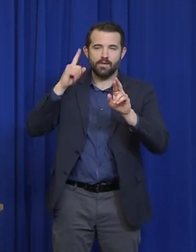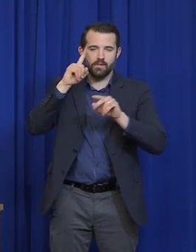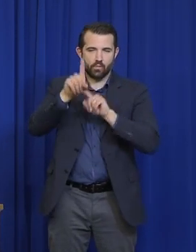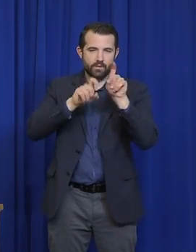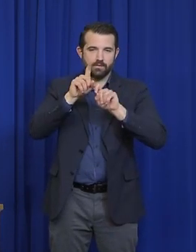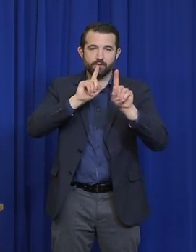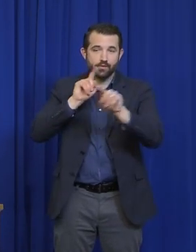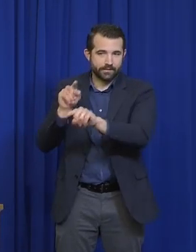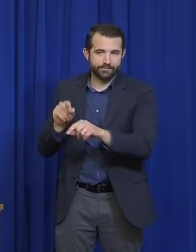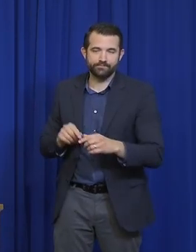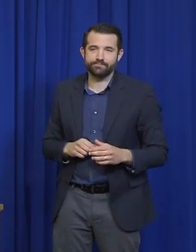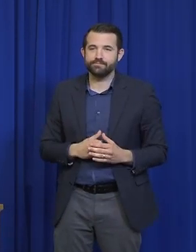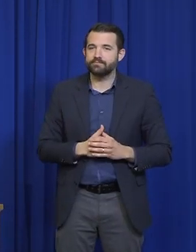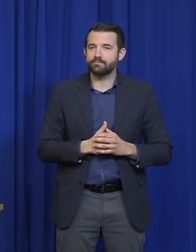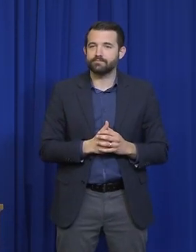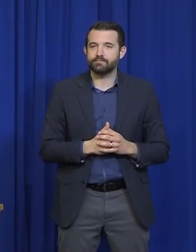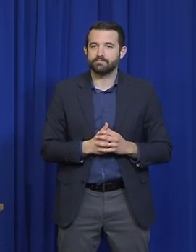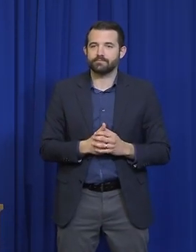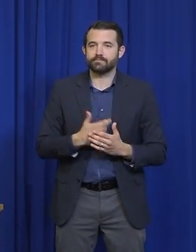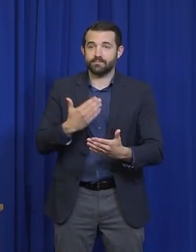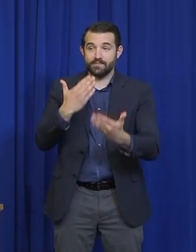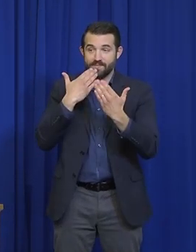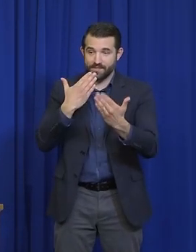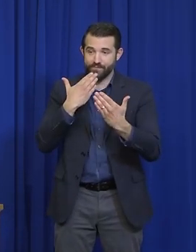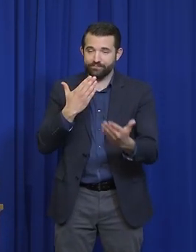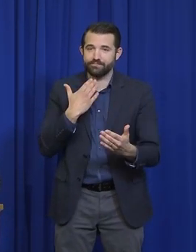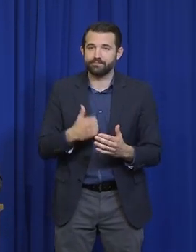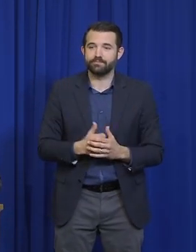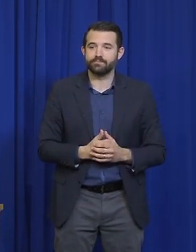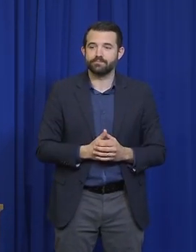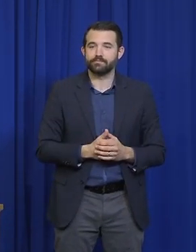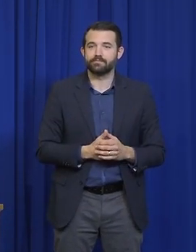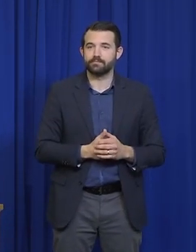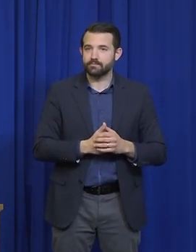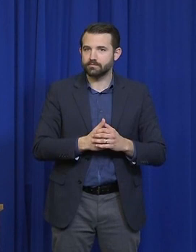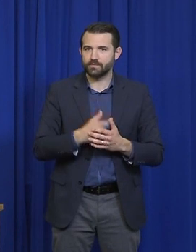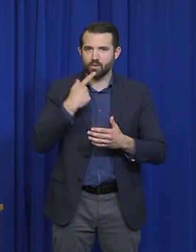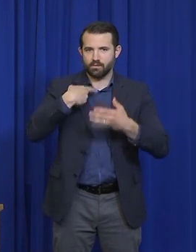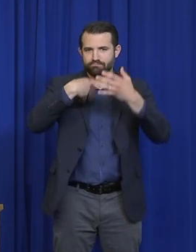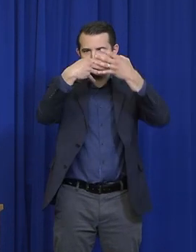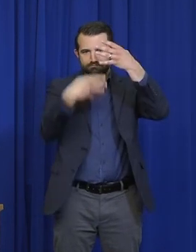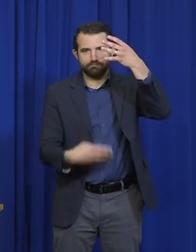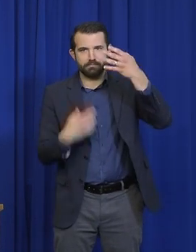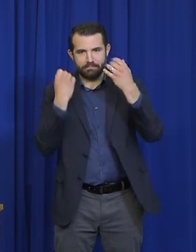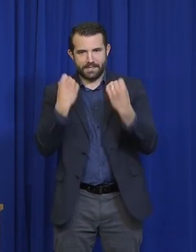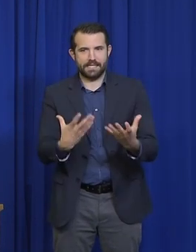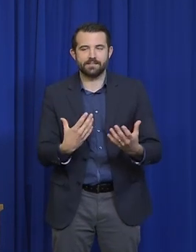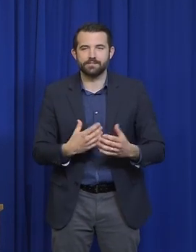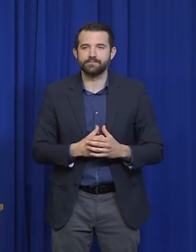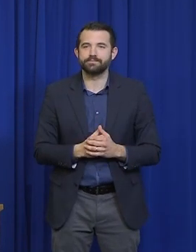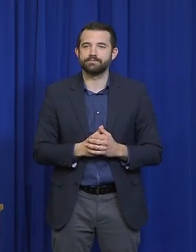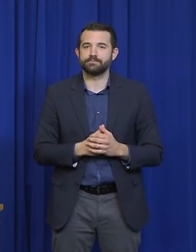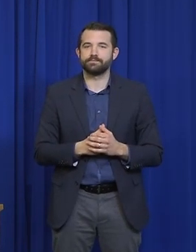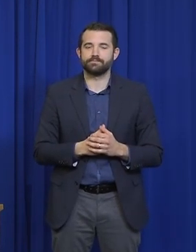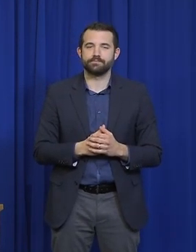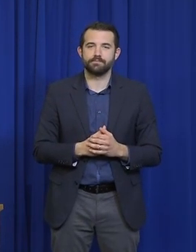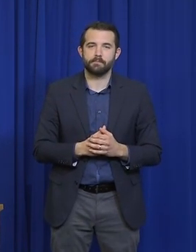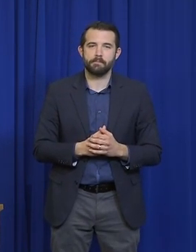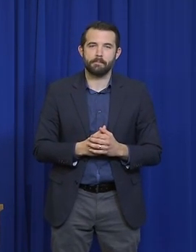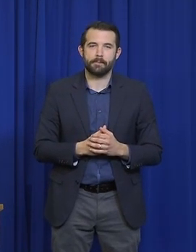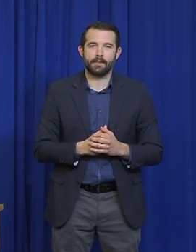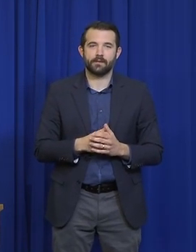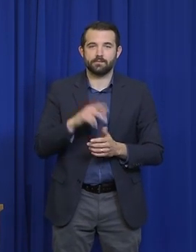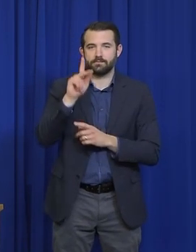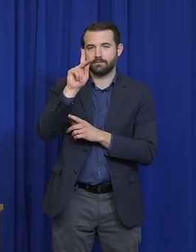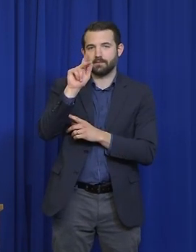great thank you very much governor we've got a full roster and goes to